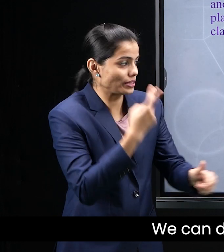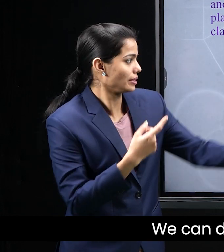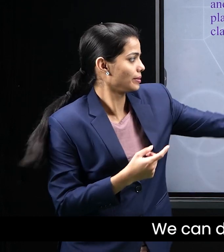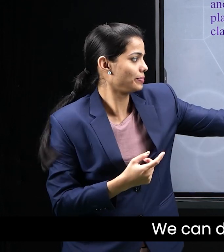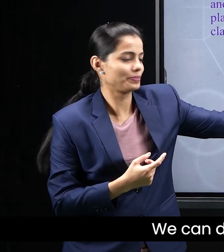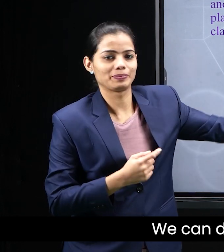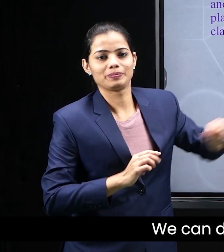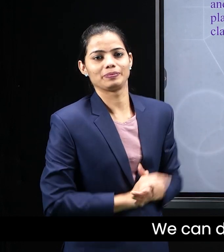follows.